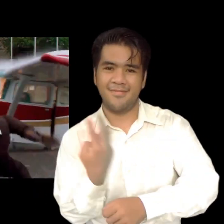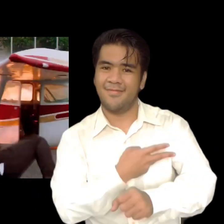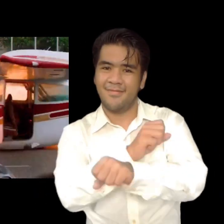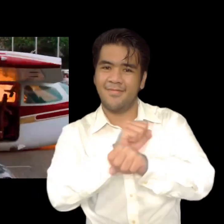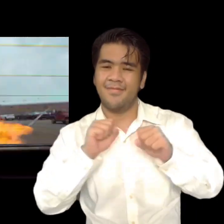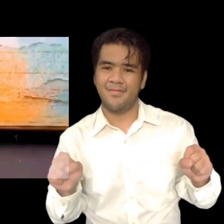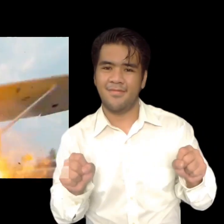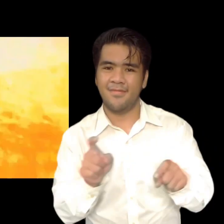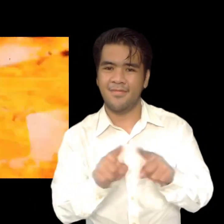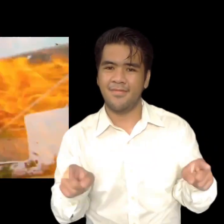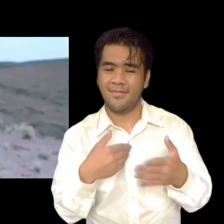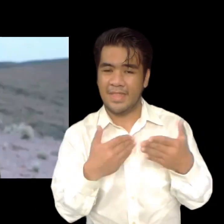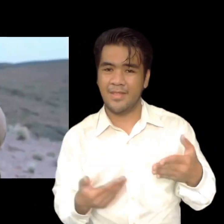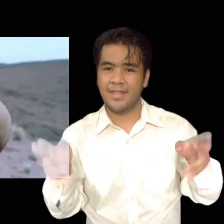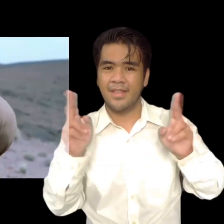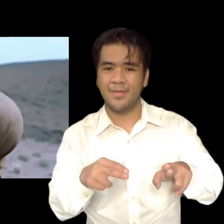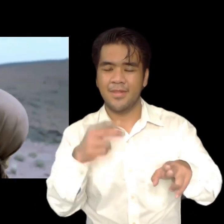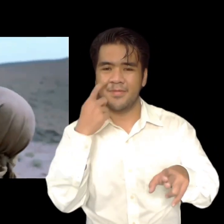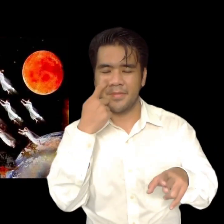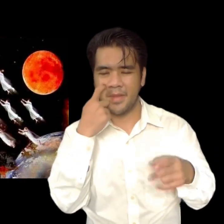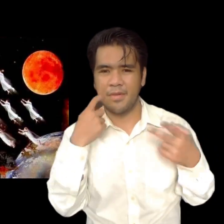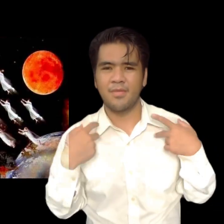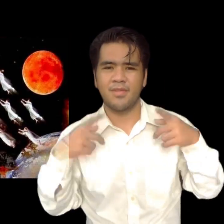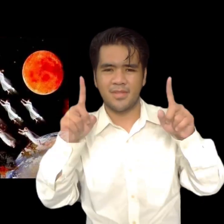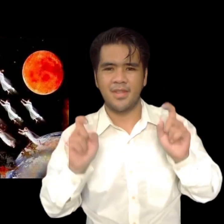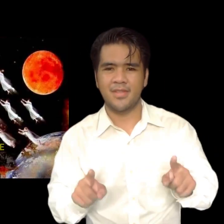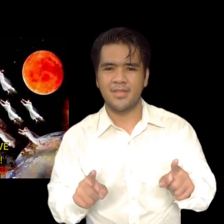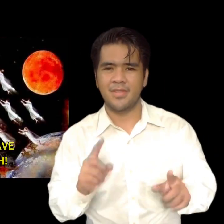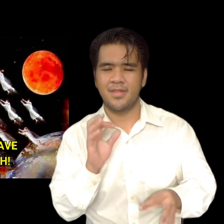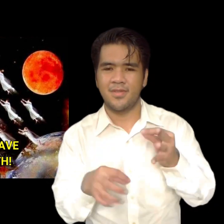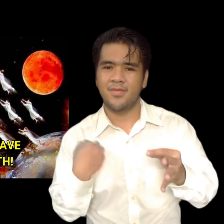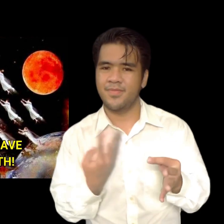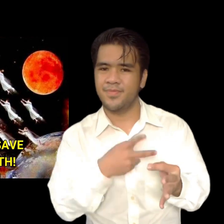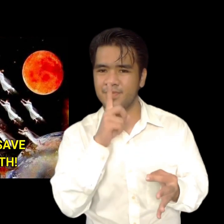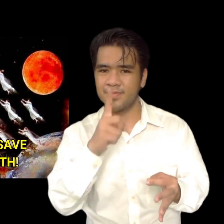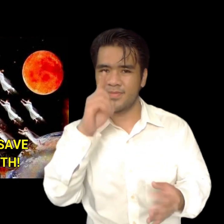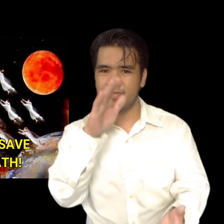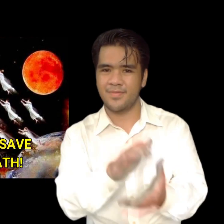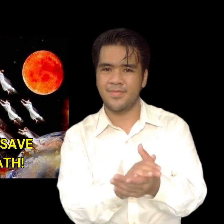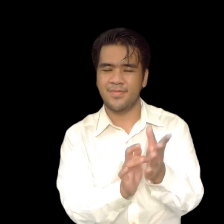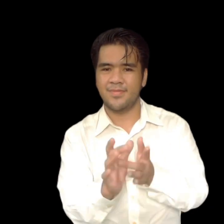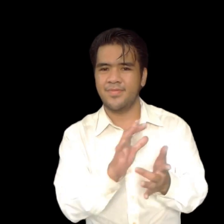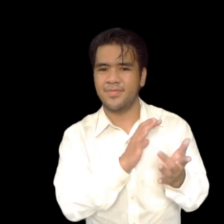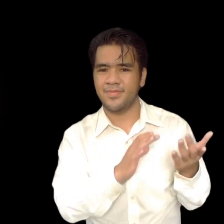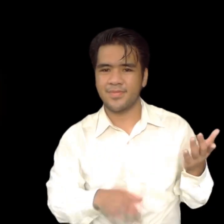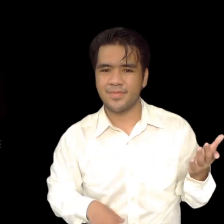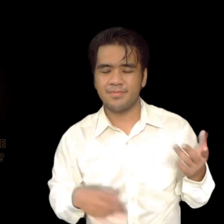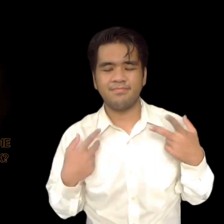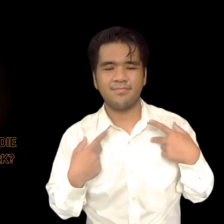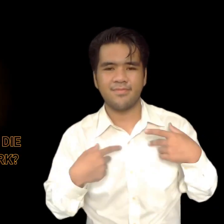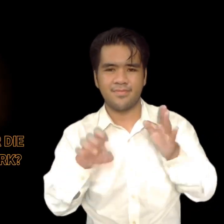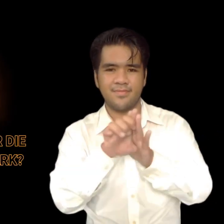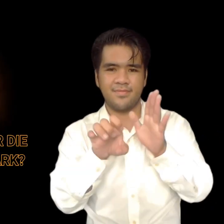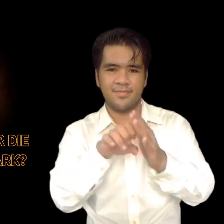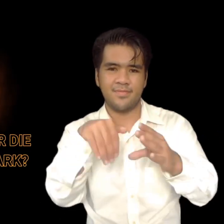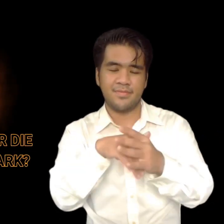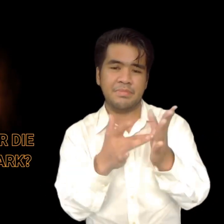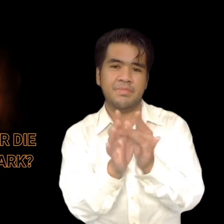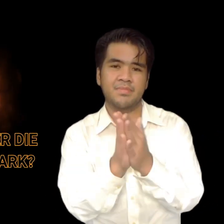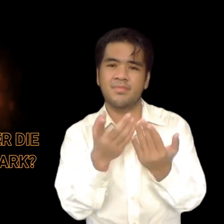planes and cars crashing and people crying, when in fact the rapture is our day of salvation. But before that happens, our faith shall be tested,